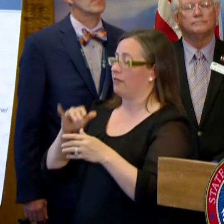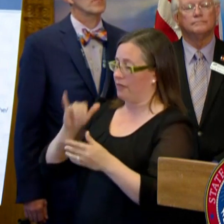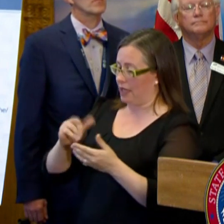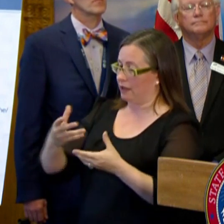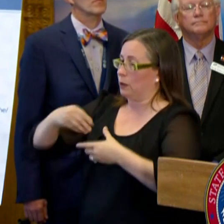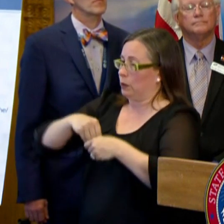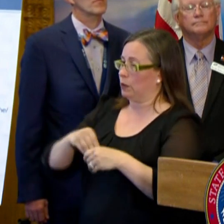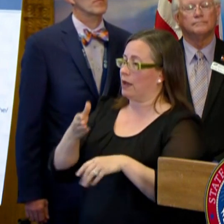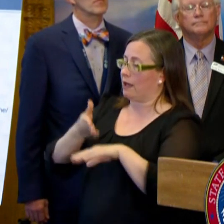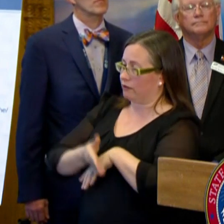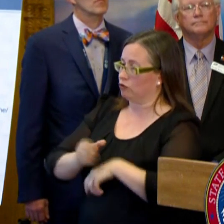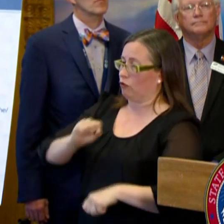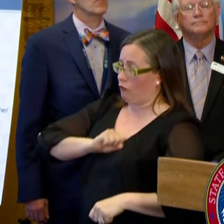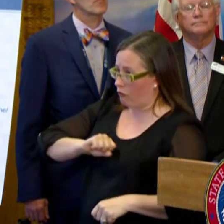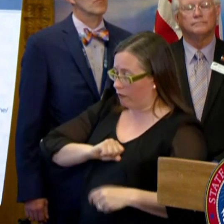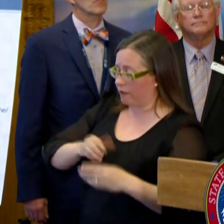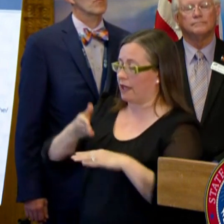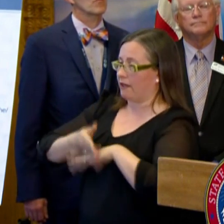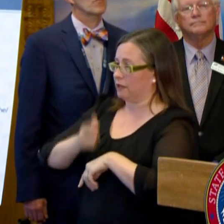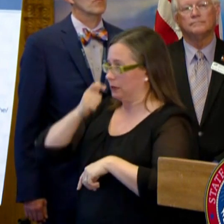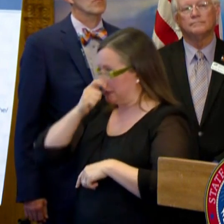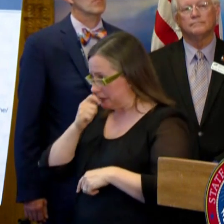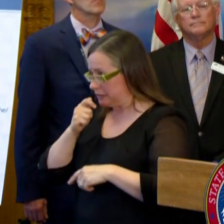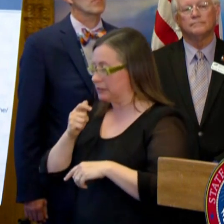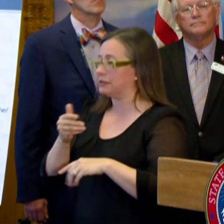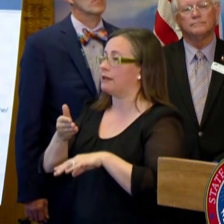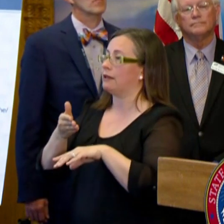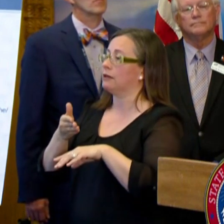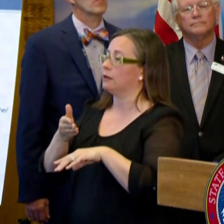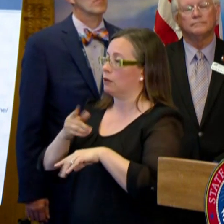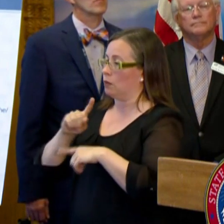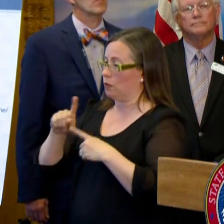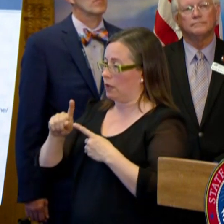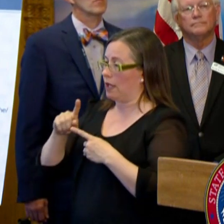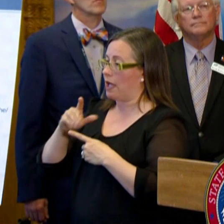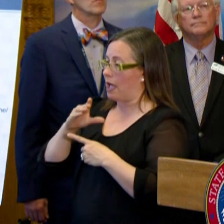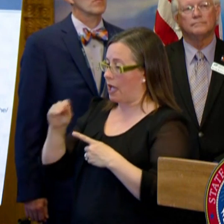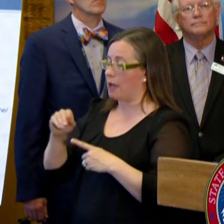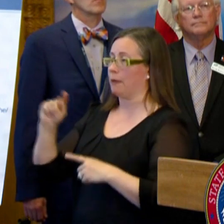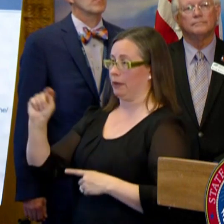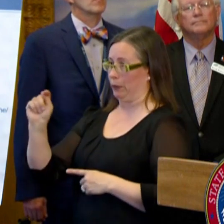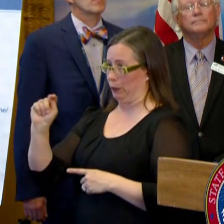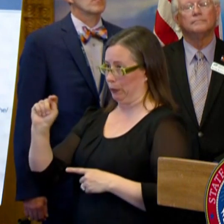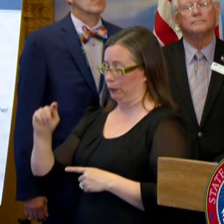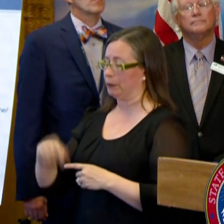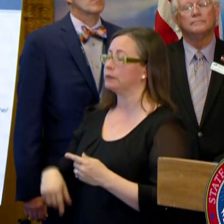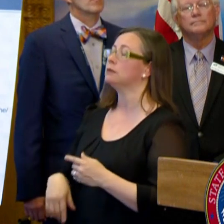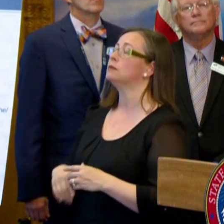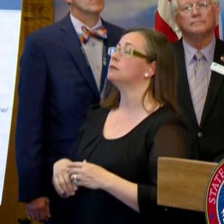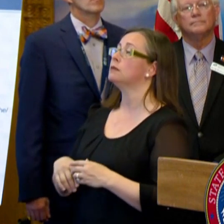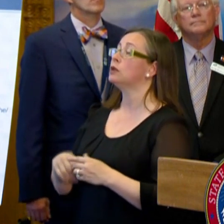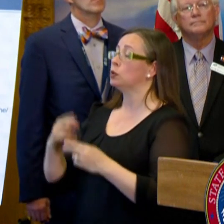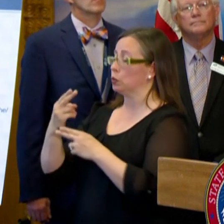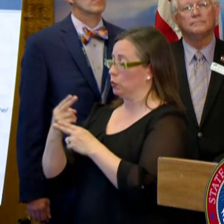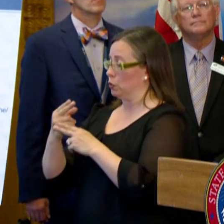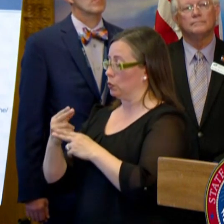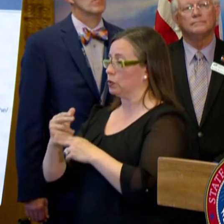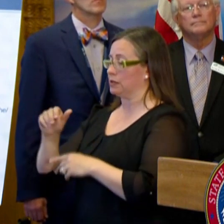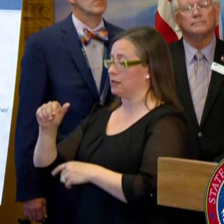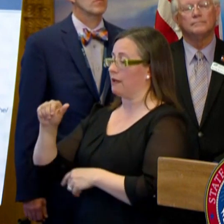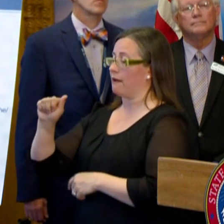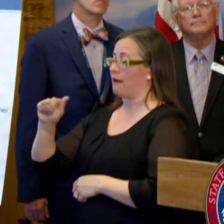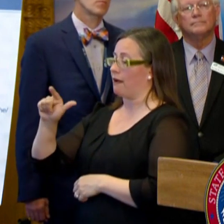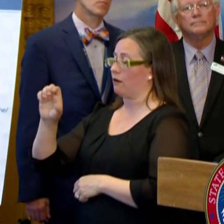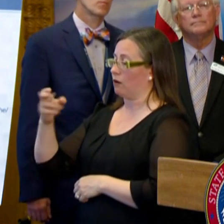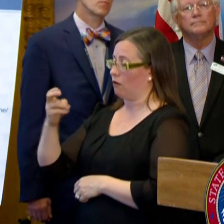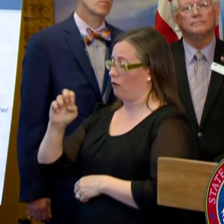sneezing, and just in general. In addition to the soap and water, or if they're not readily available, use an alcohol-based hand sanitizer with